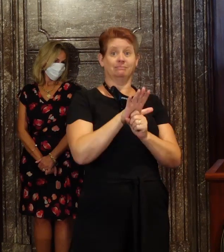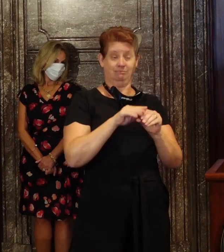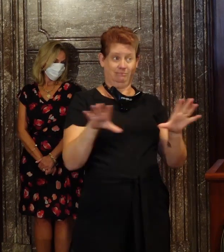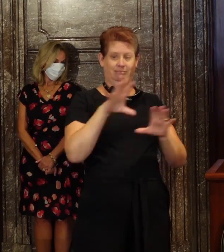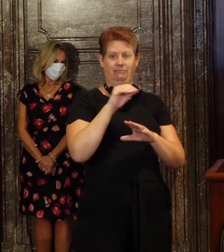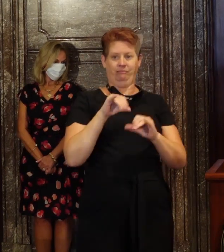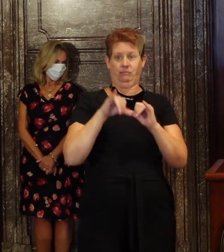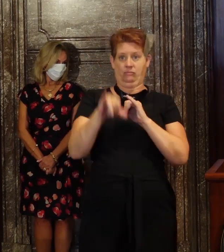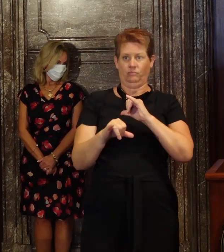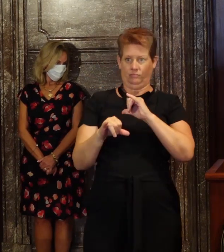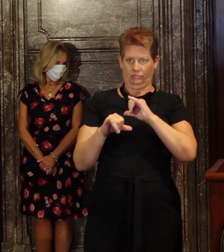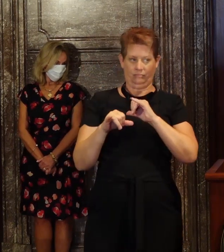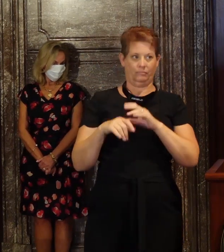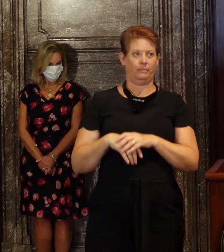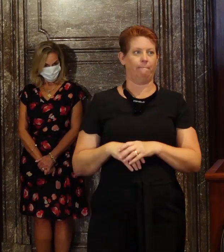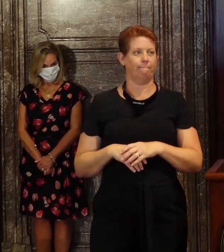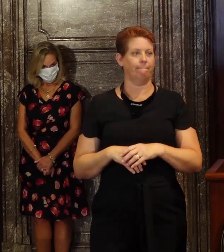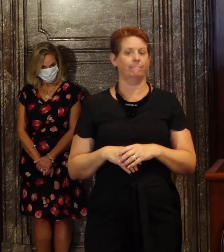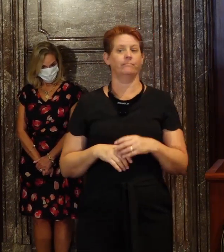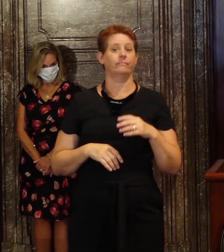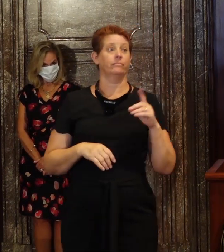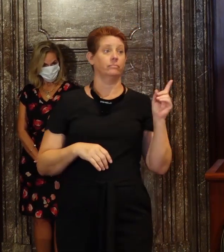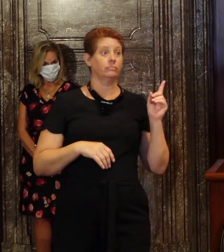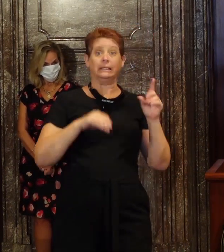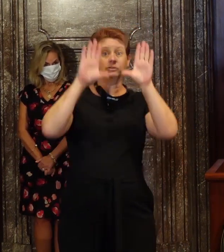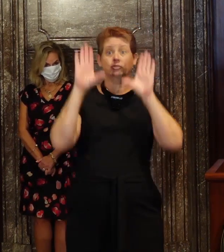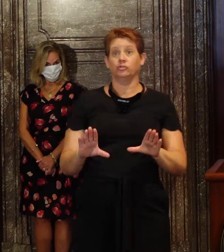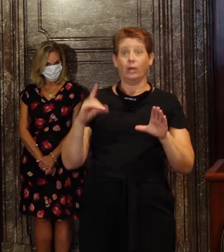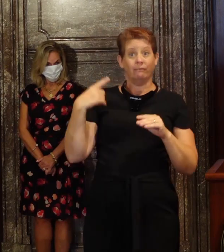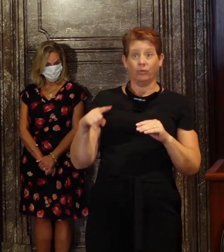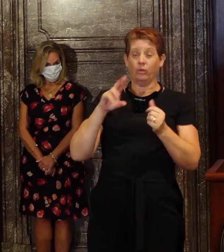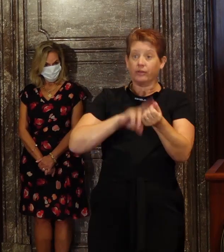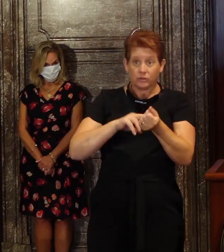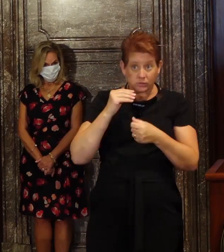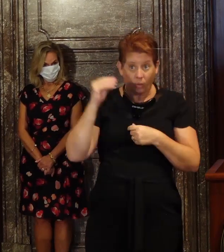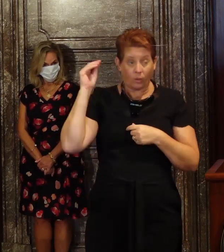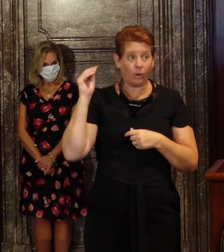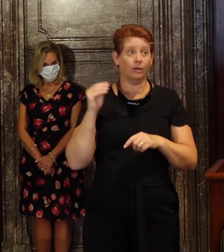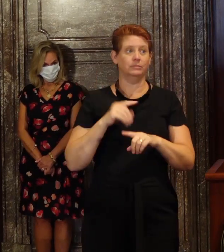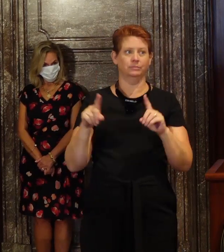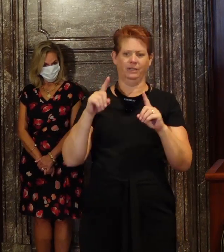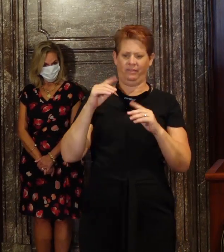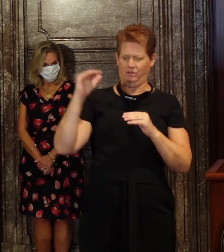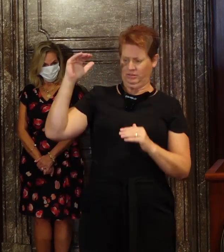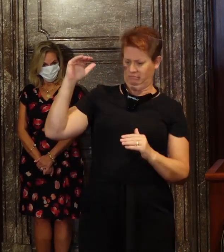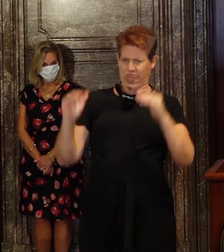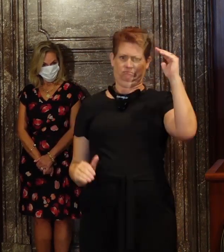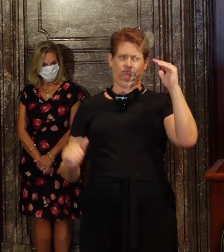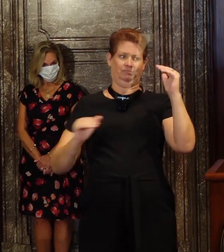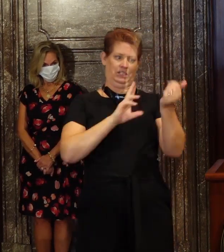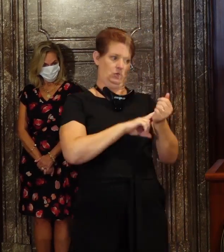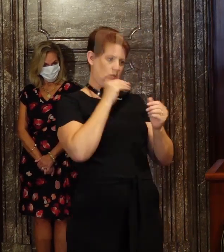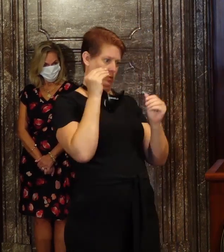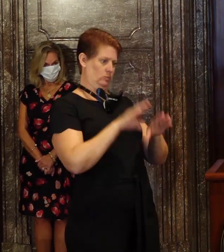quarantine. What we're doing for the nursing homes is great, like you said, about the emotional well-being of the elderly, but there is this disparity, right? We have the nursing homes